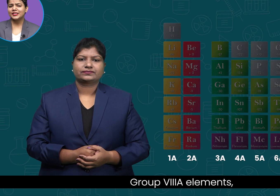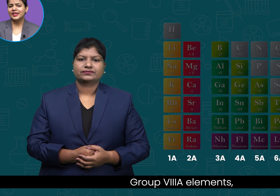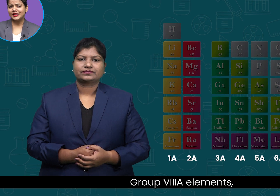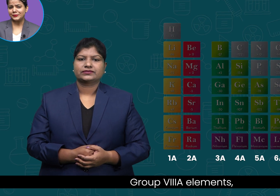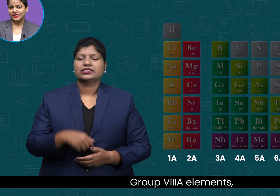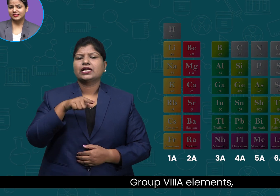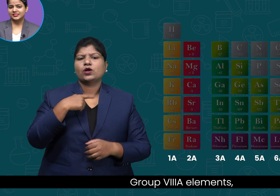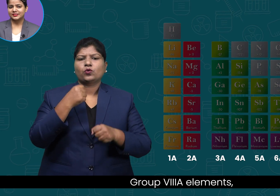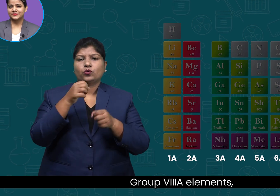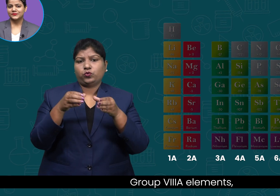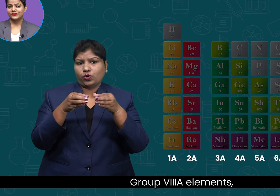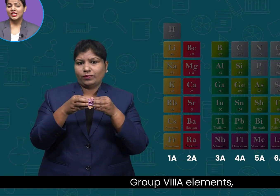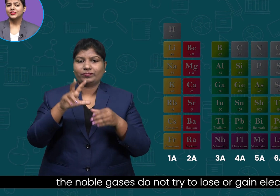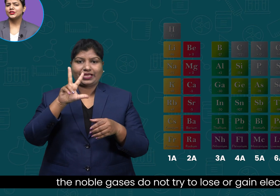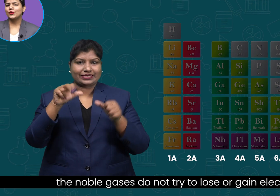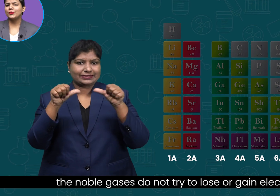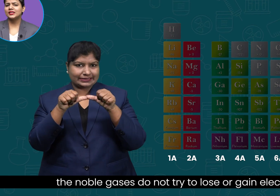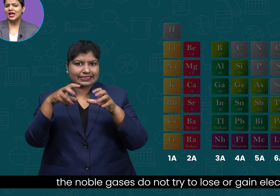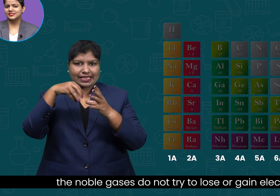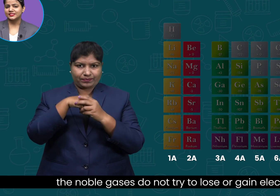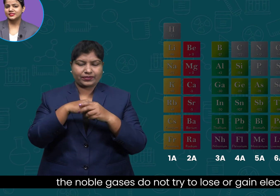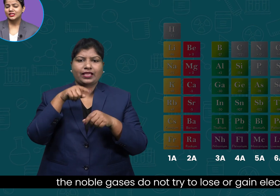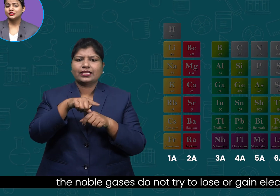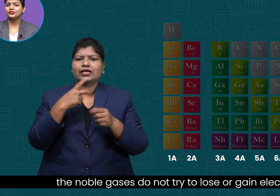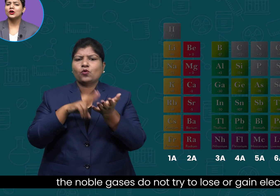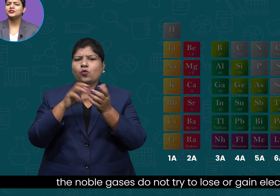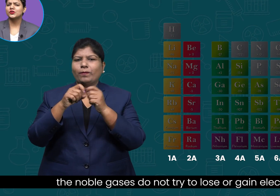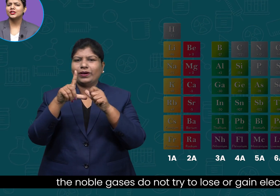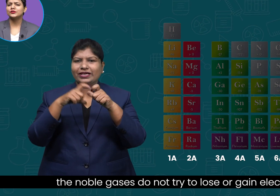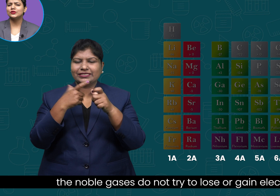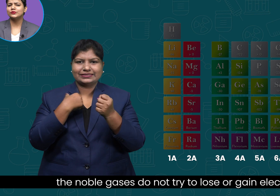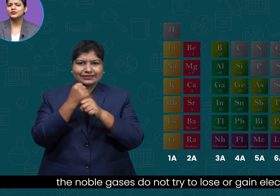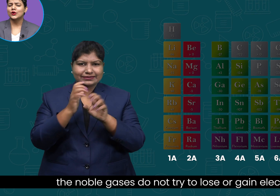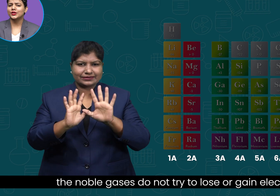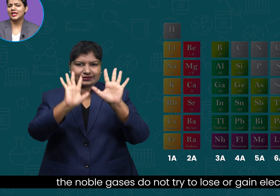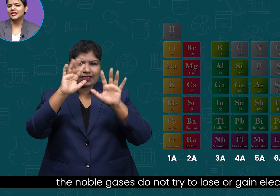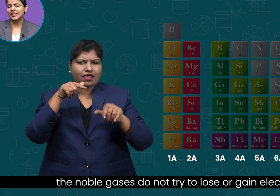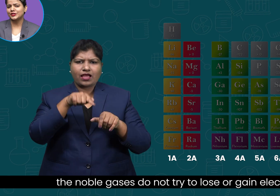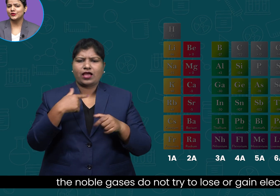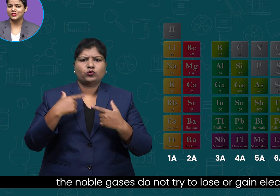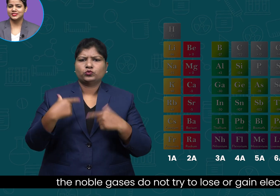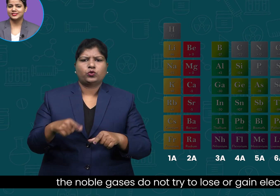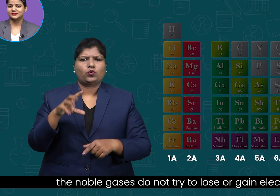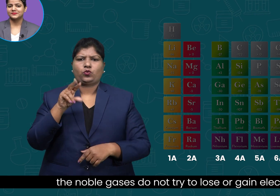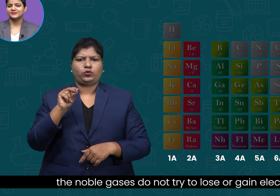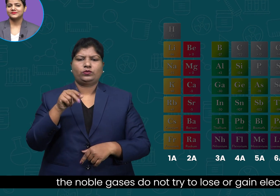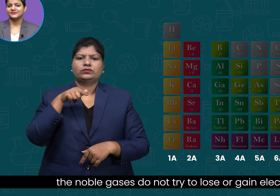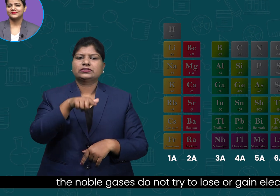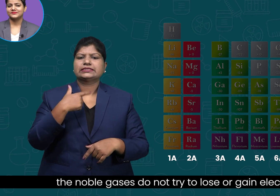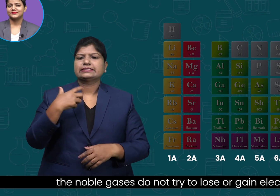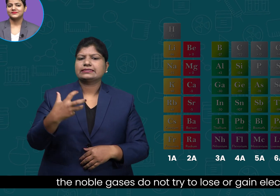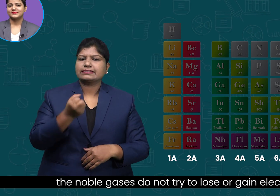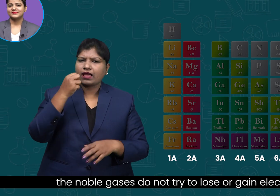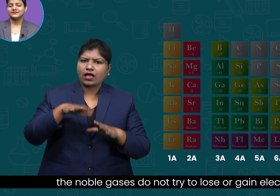Group 8a elements, the noble gases, do not try to lose or gain electrons.